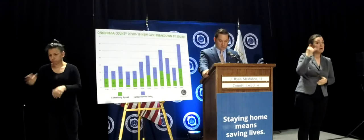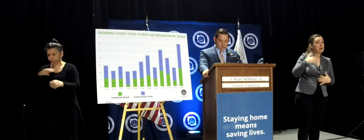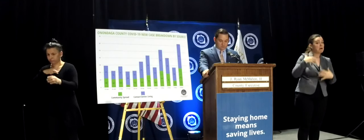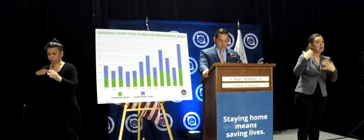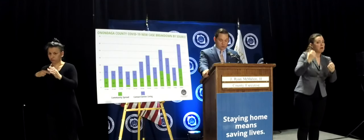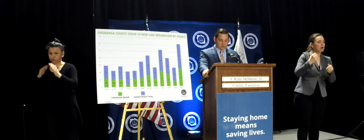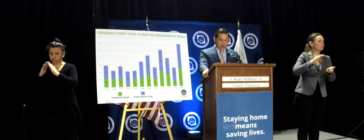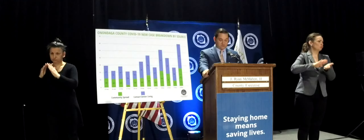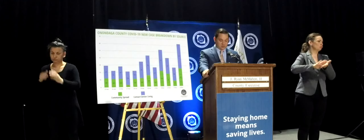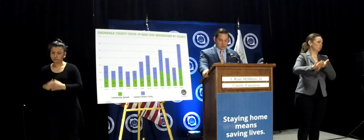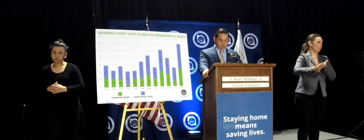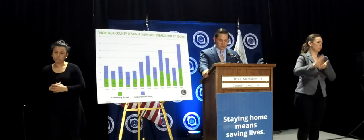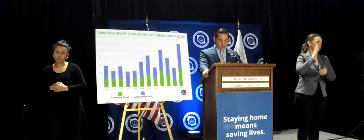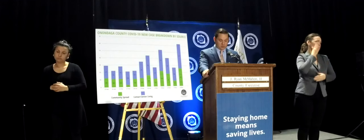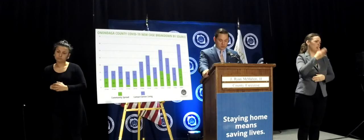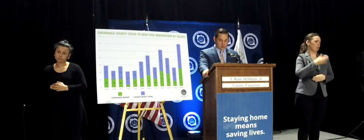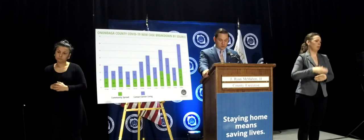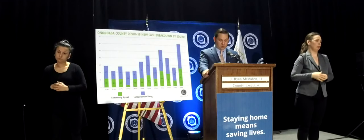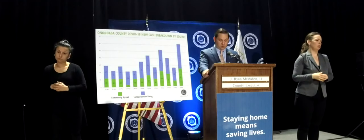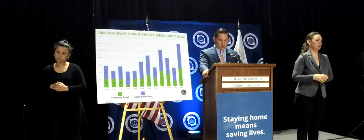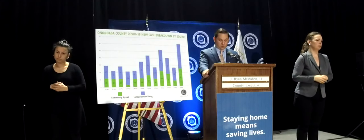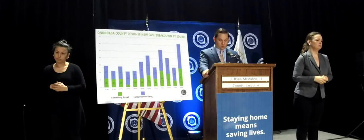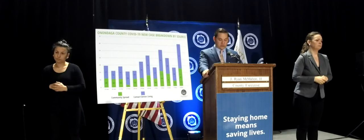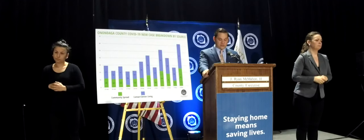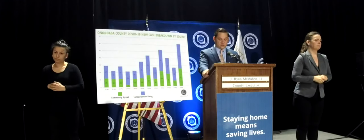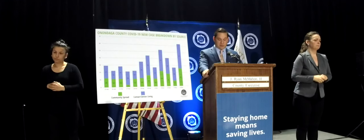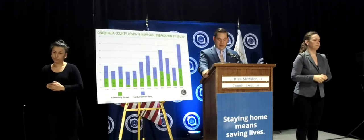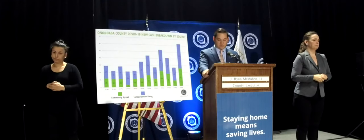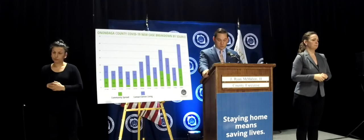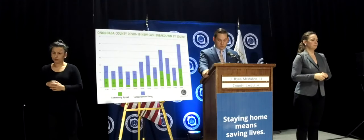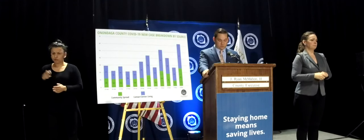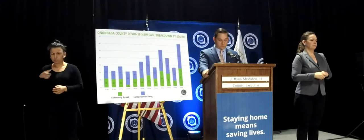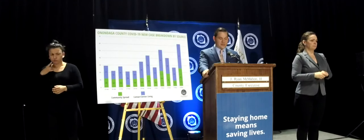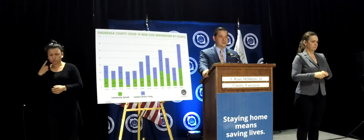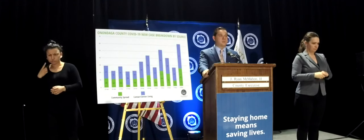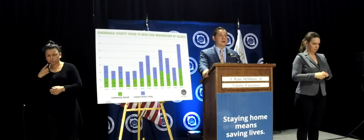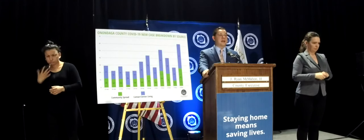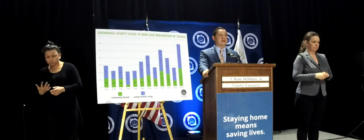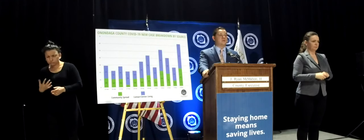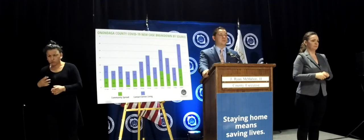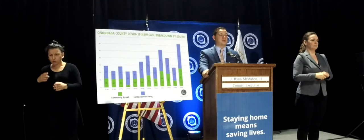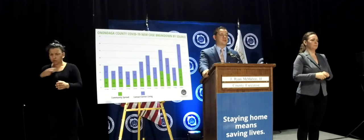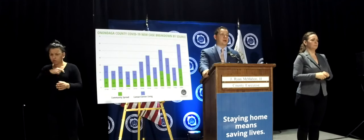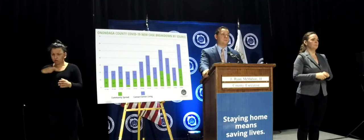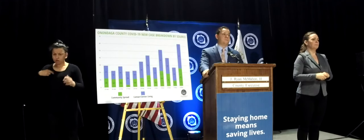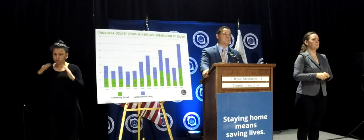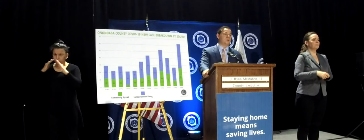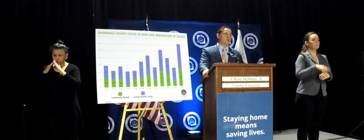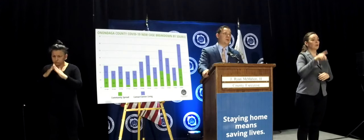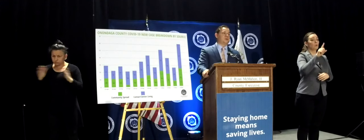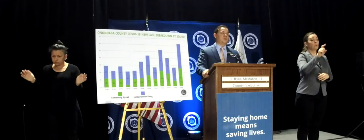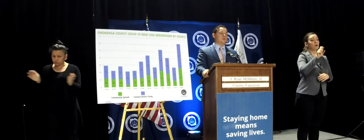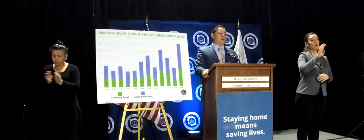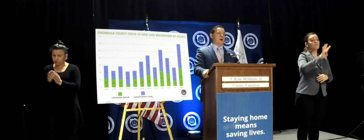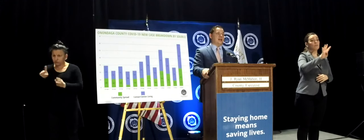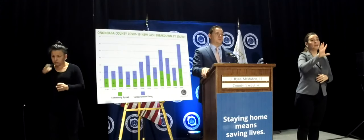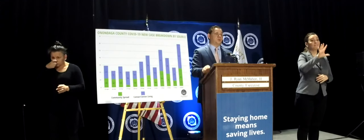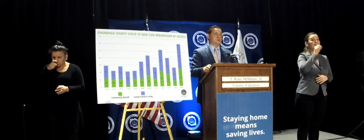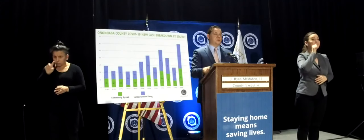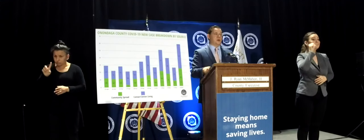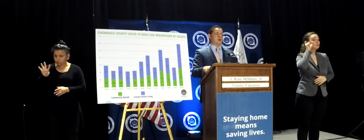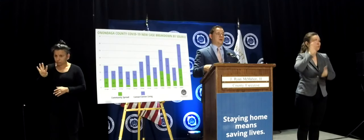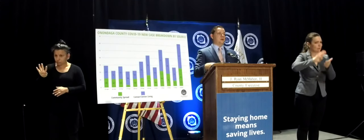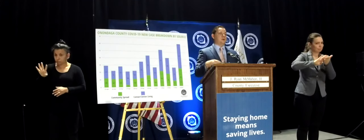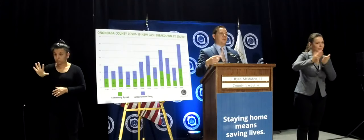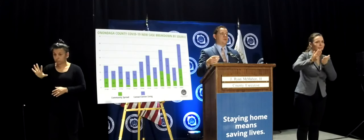we've had 145 people in total released from the hospital. That's up 8 from yesterday. So even though our